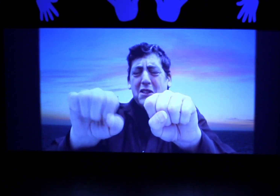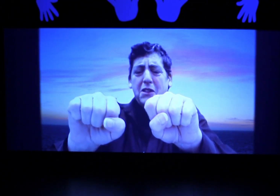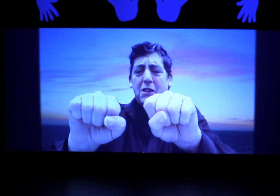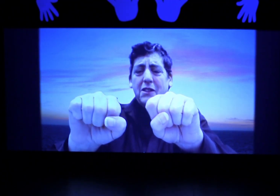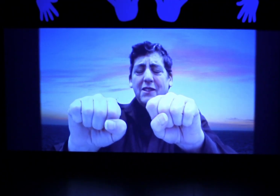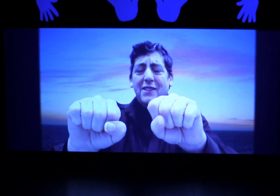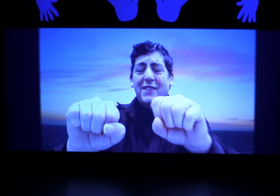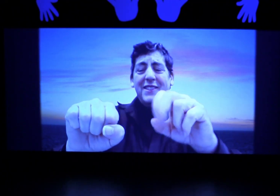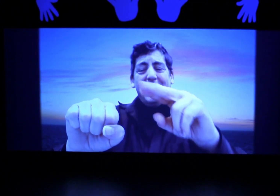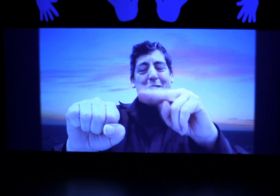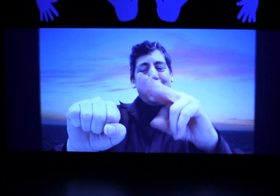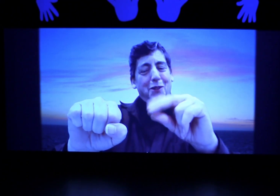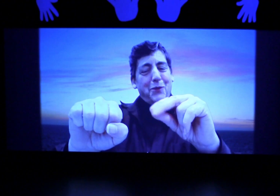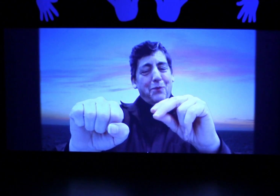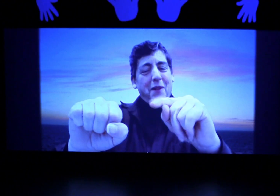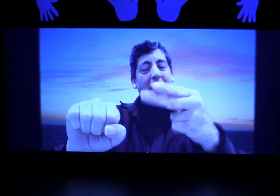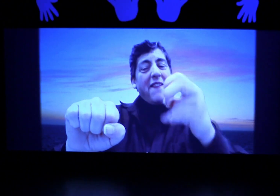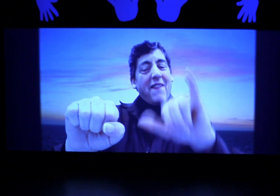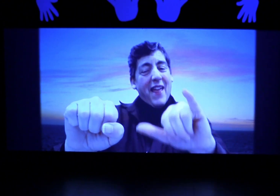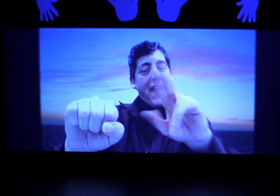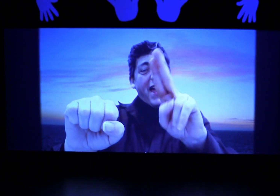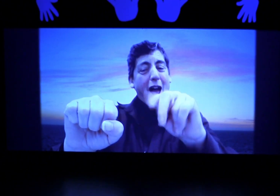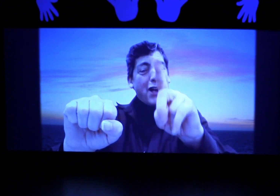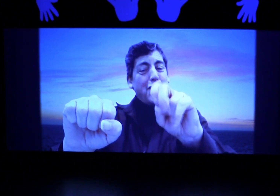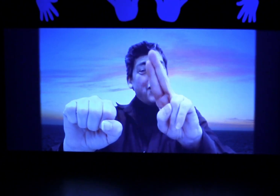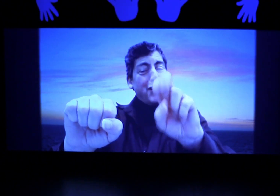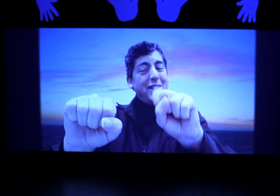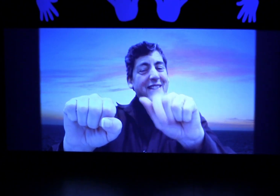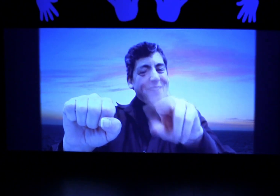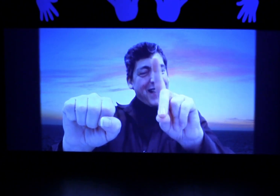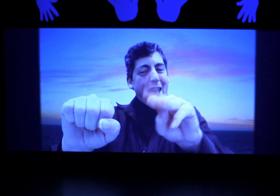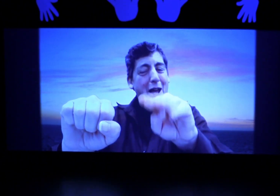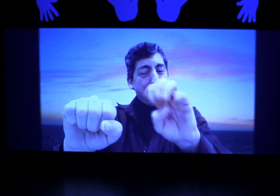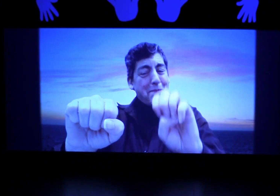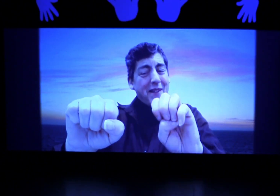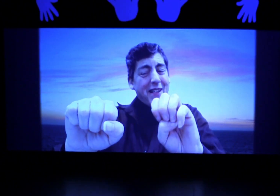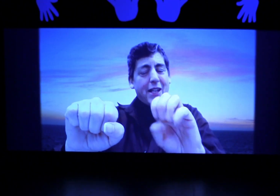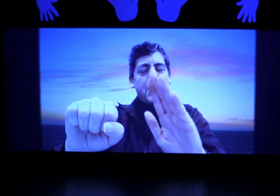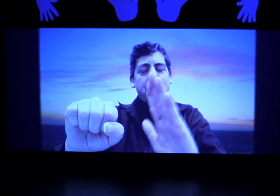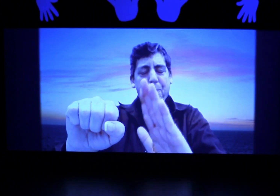read fingerspelling this whole time. No, they understand me.